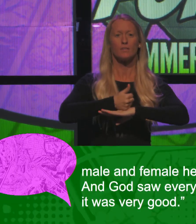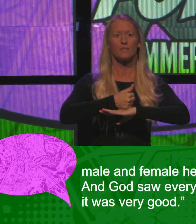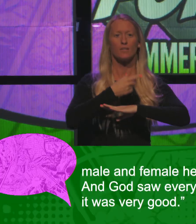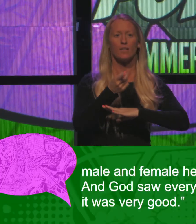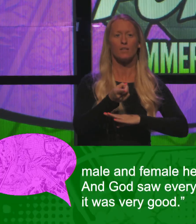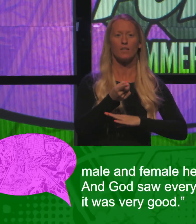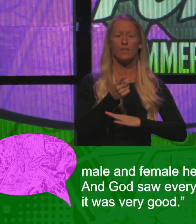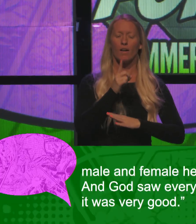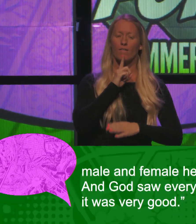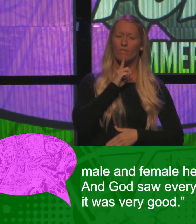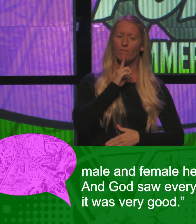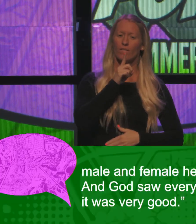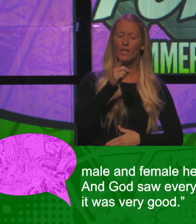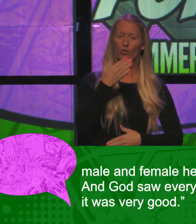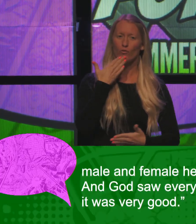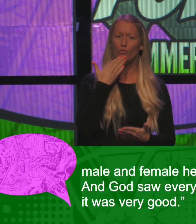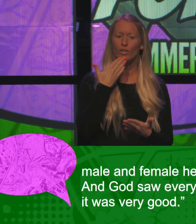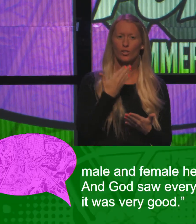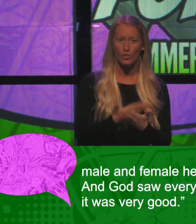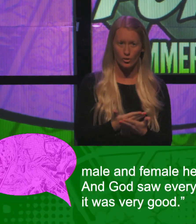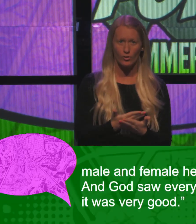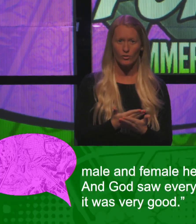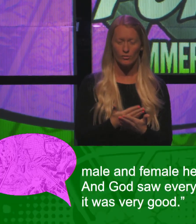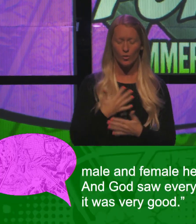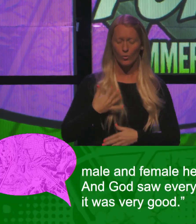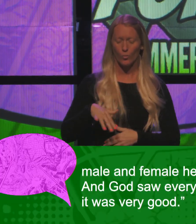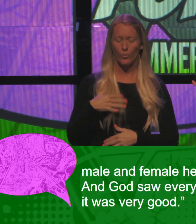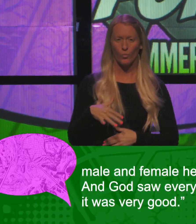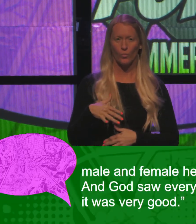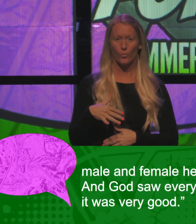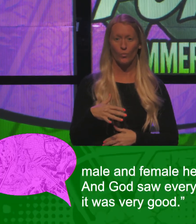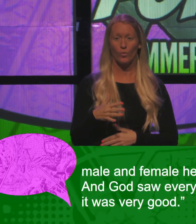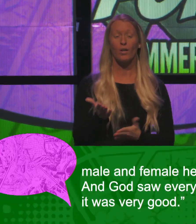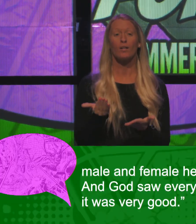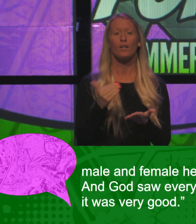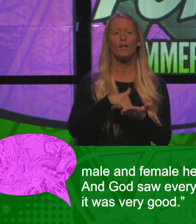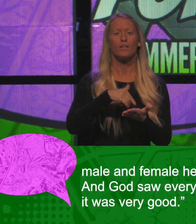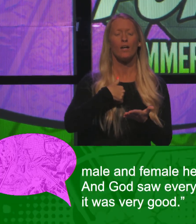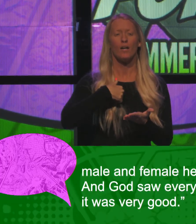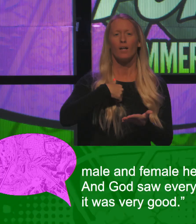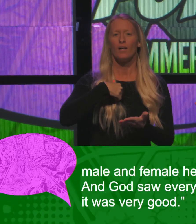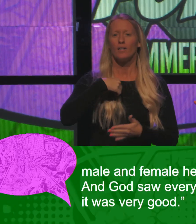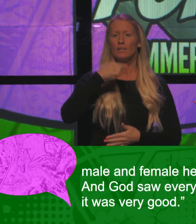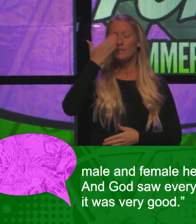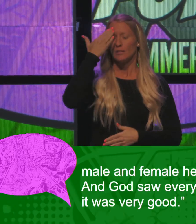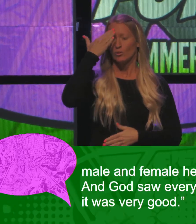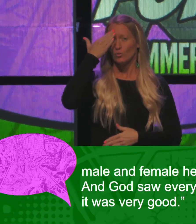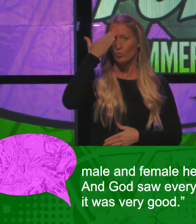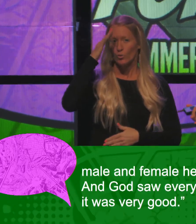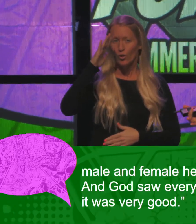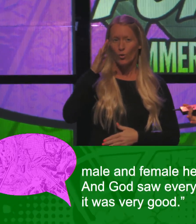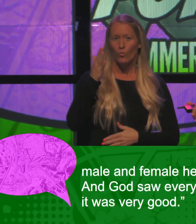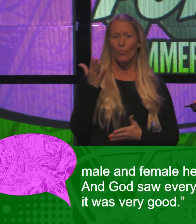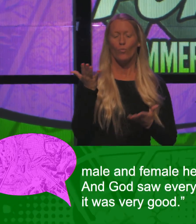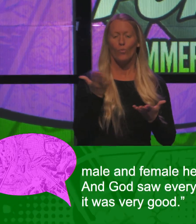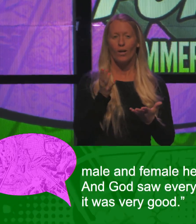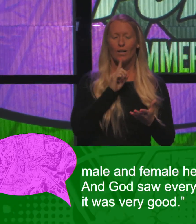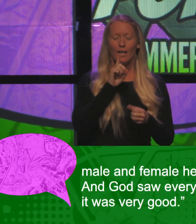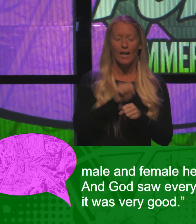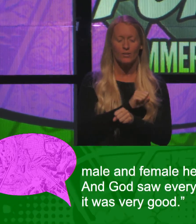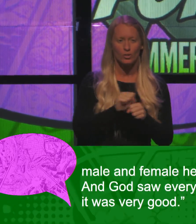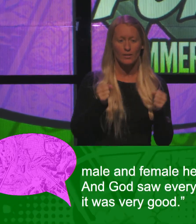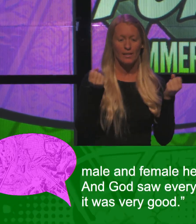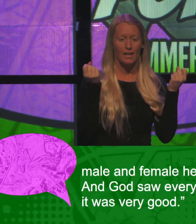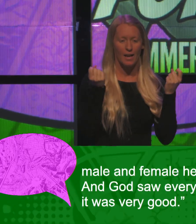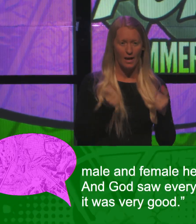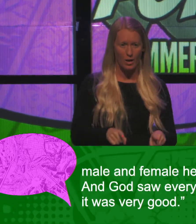Very good. Now again, I don't know what actually happened. I kind of wish I could go back